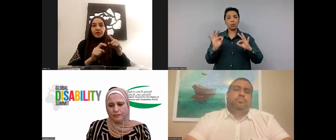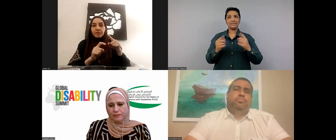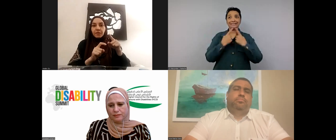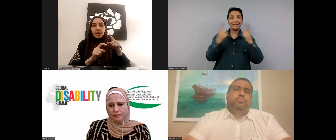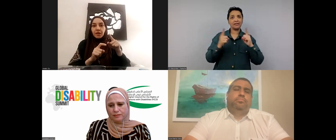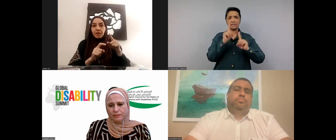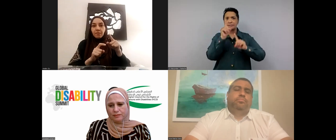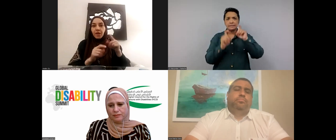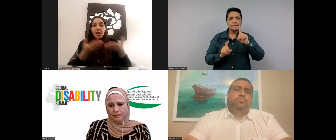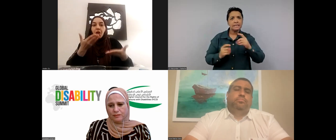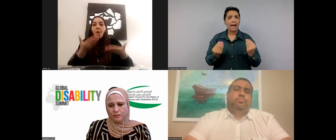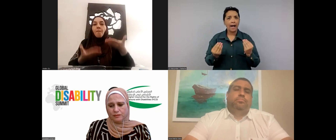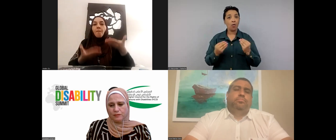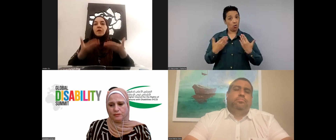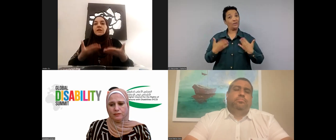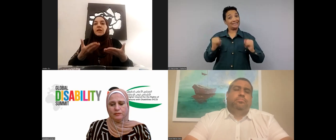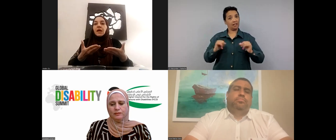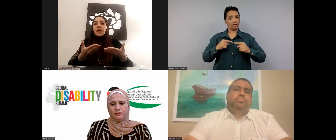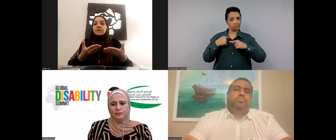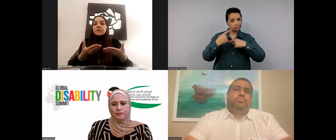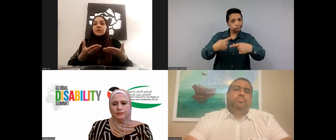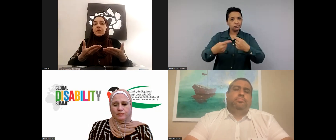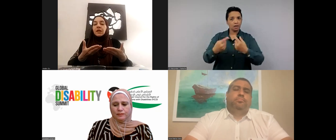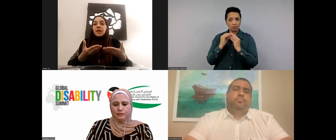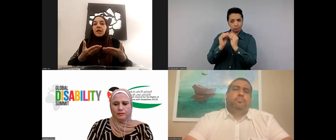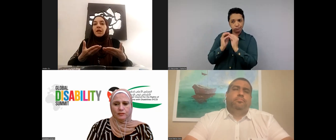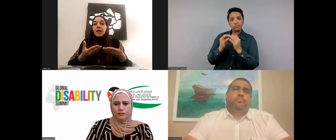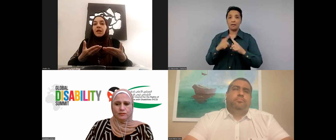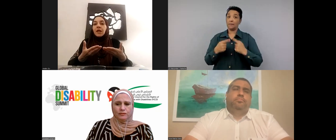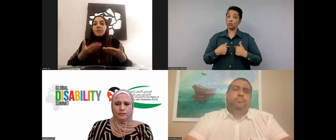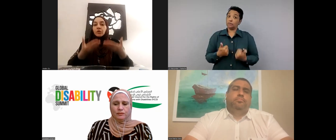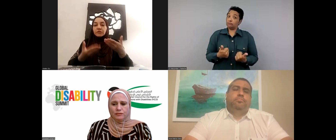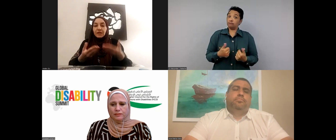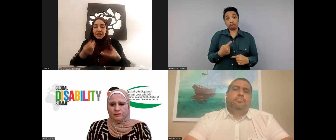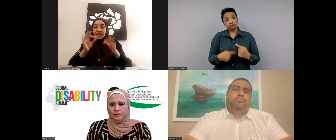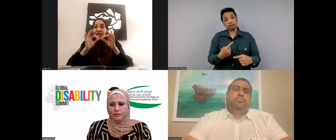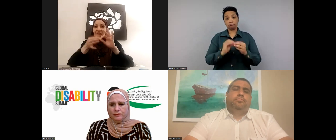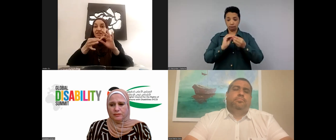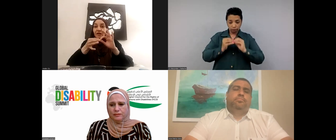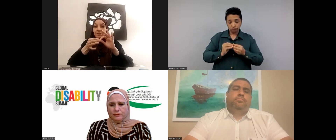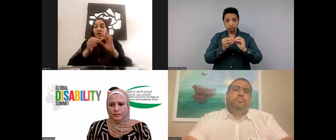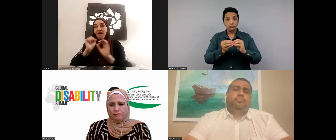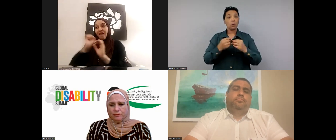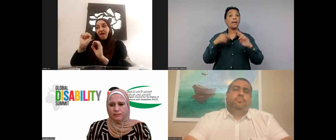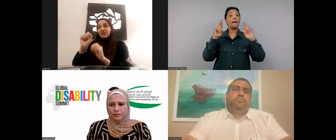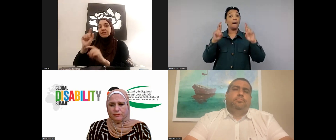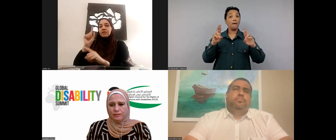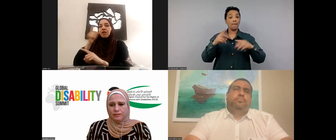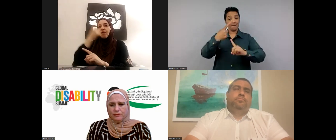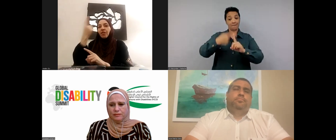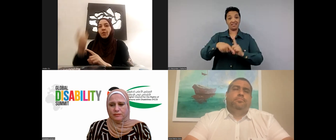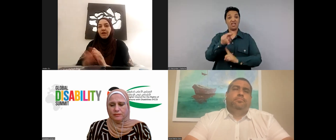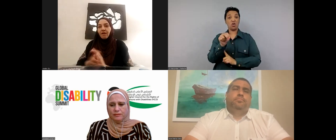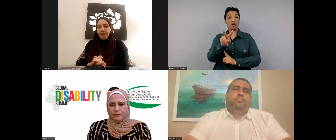process, but again, we are in a good shape, and we hope that in November we will present